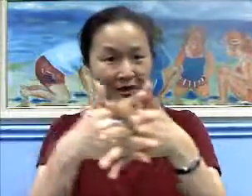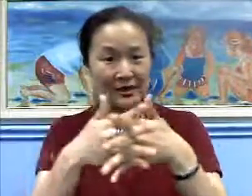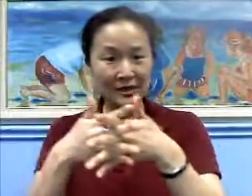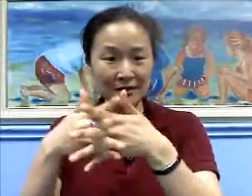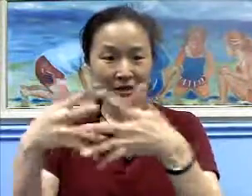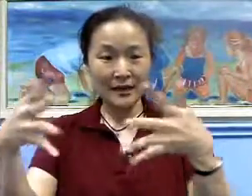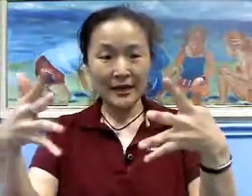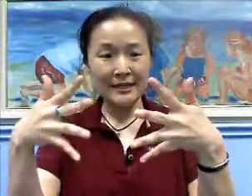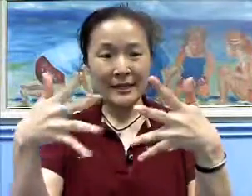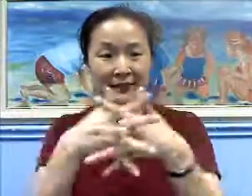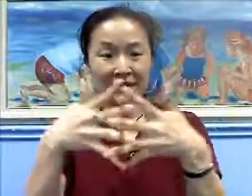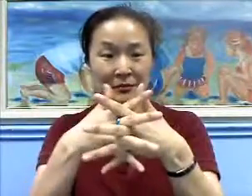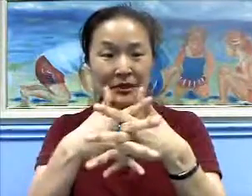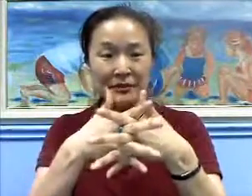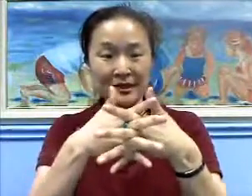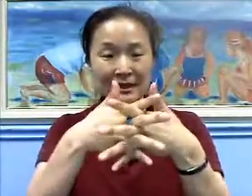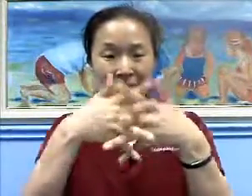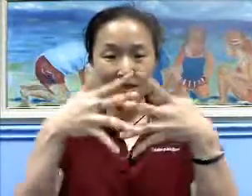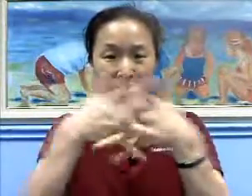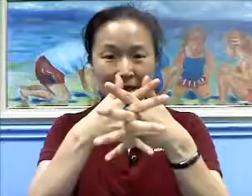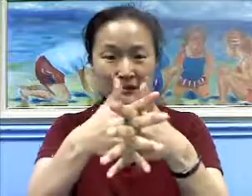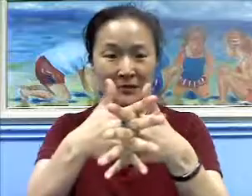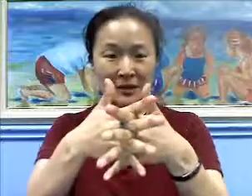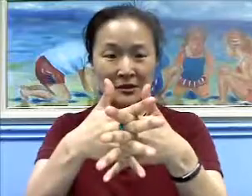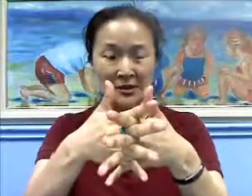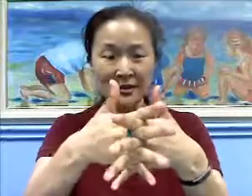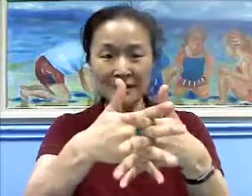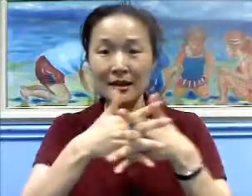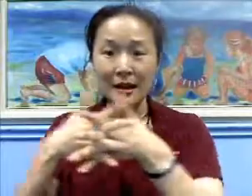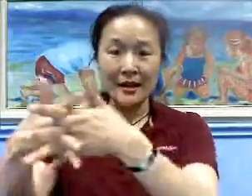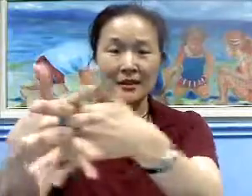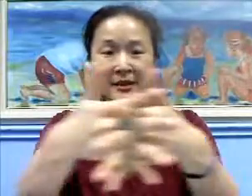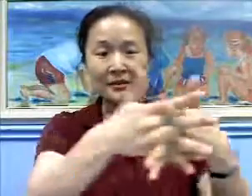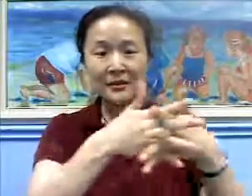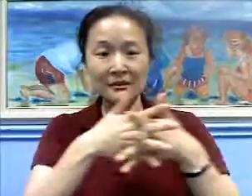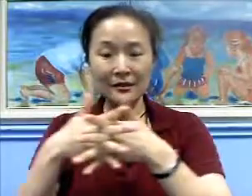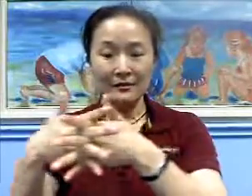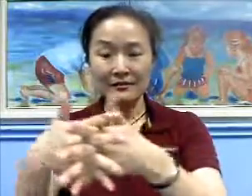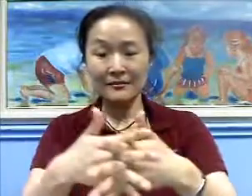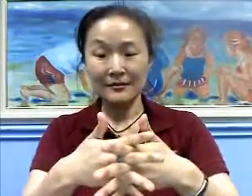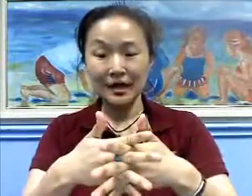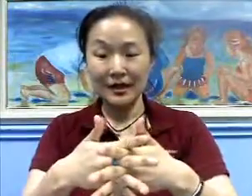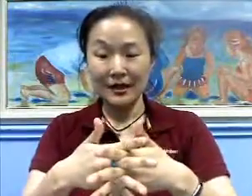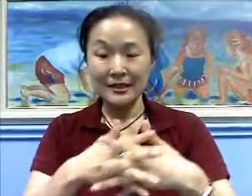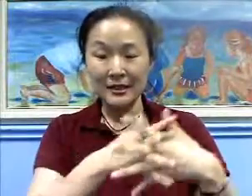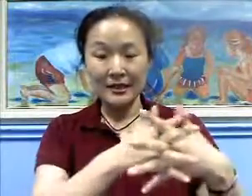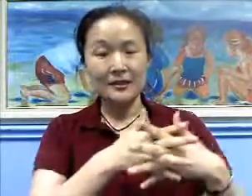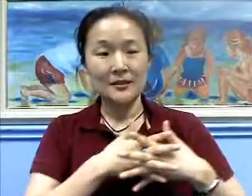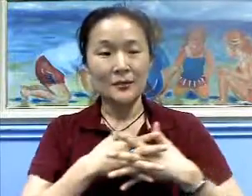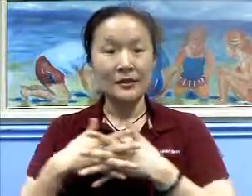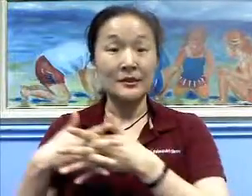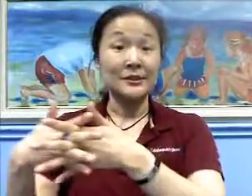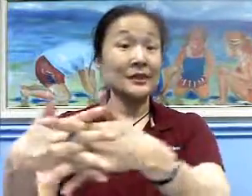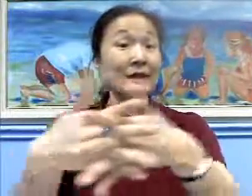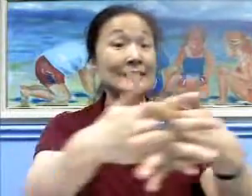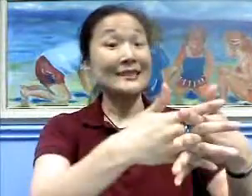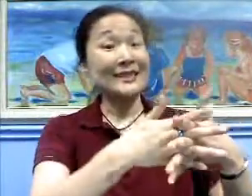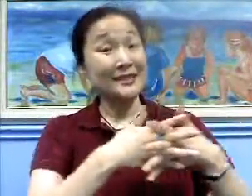America, it's like football, except you just keep them closed here and you make a circle. It's like, because we are United States